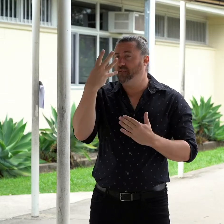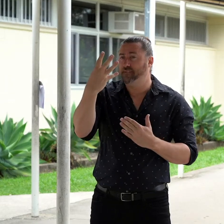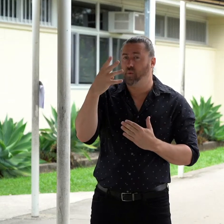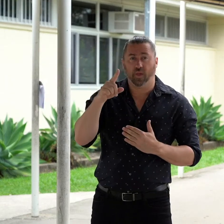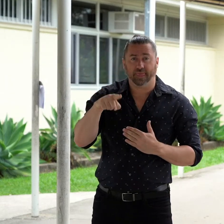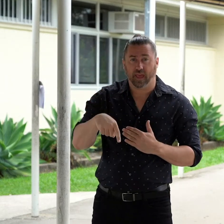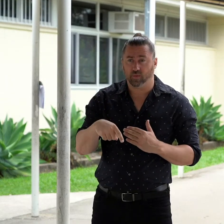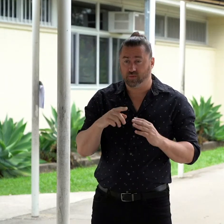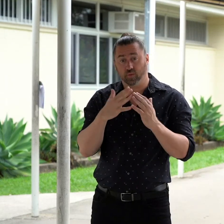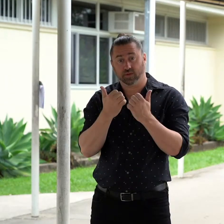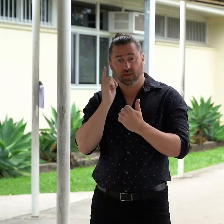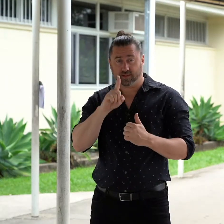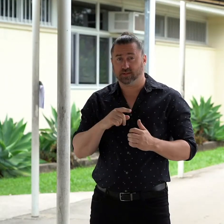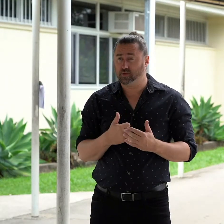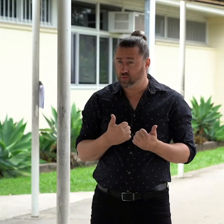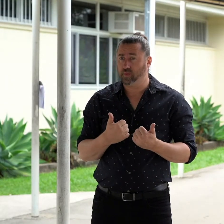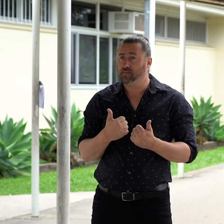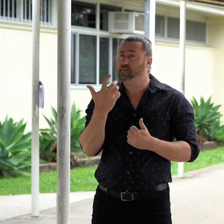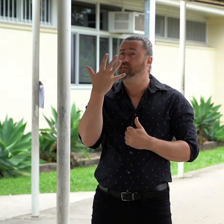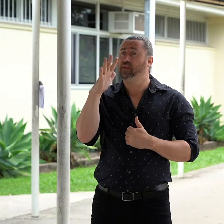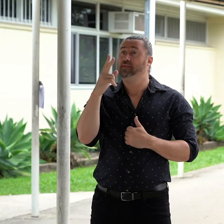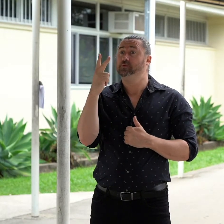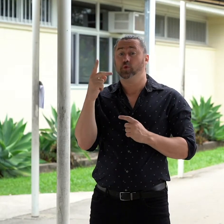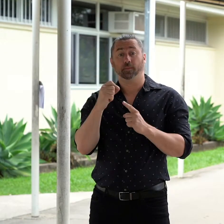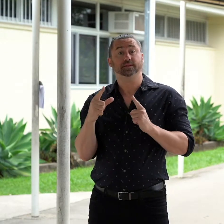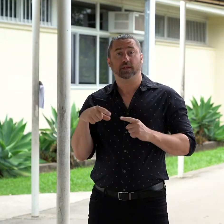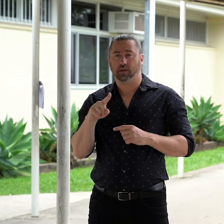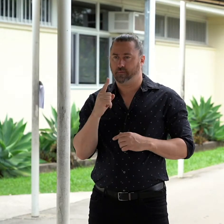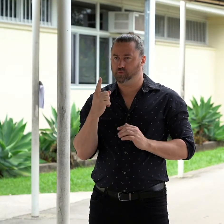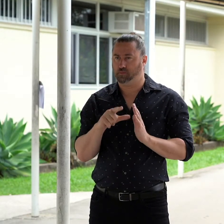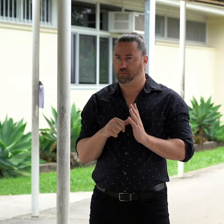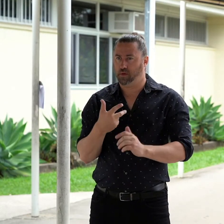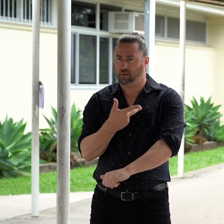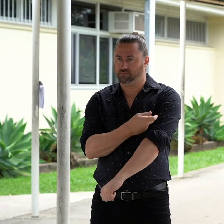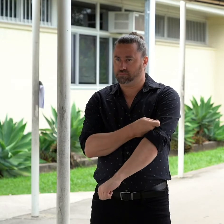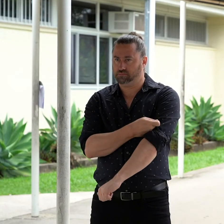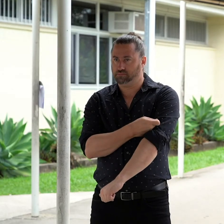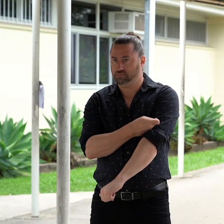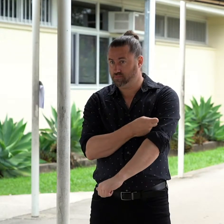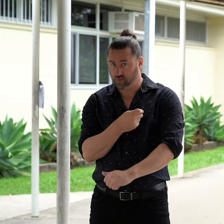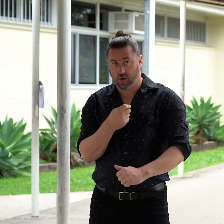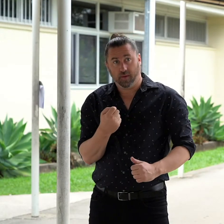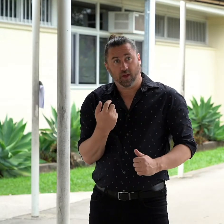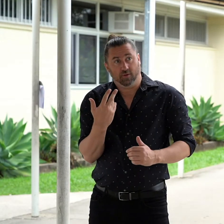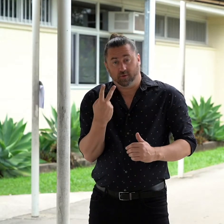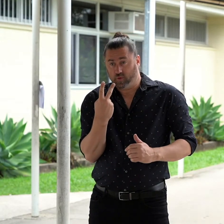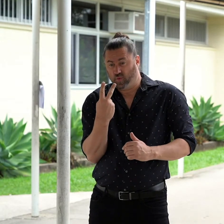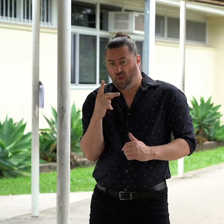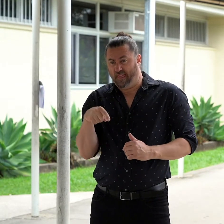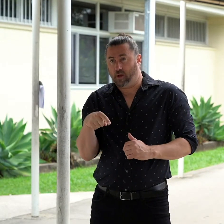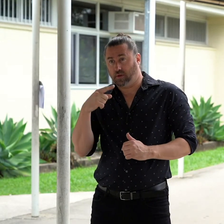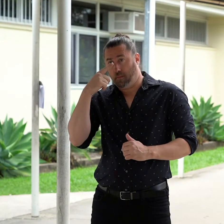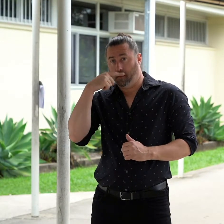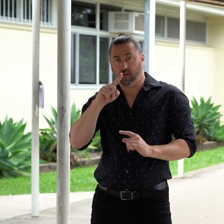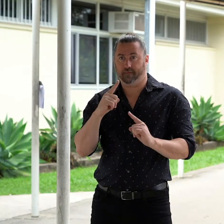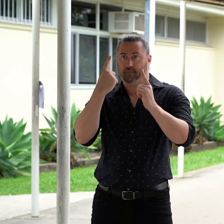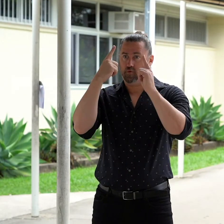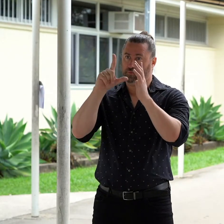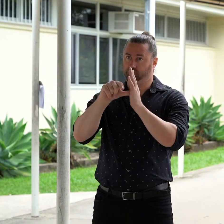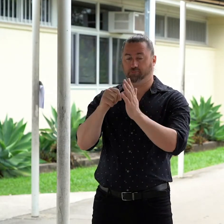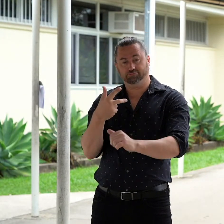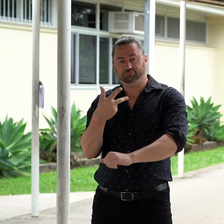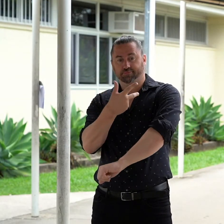their numbers. 52% of those are first doses, and that is fantastic news to see so many people still coming out and